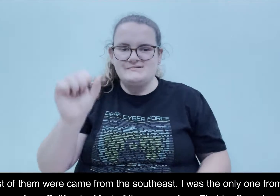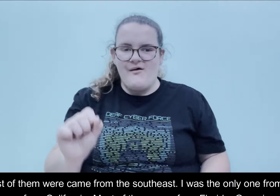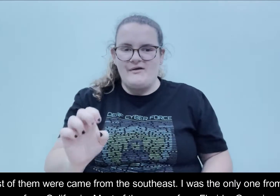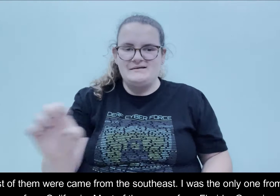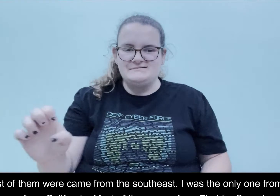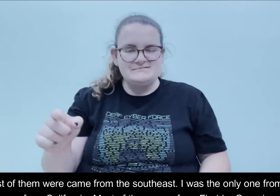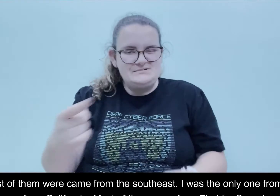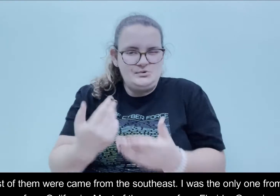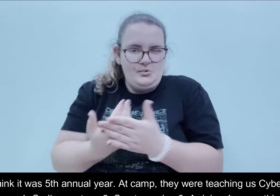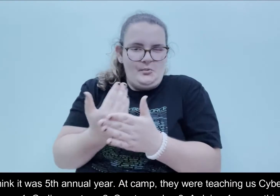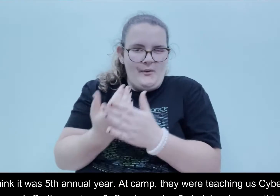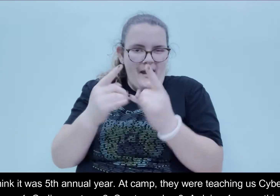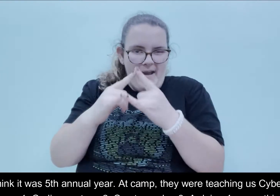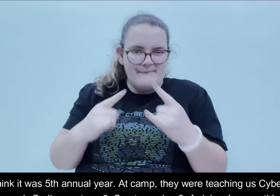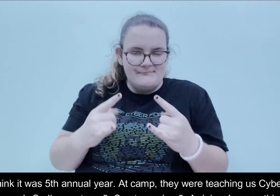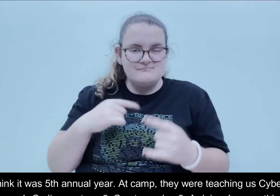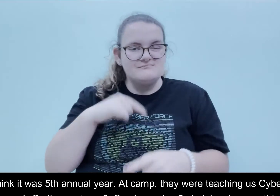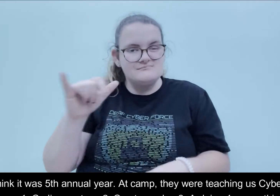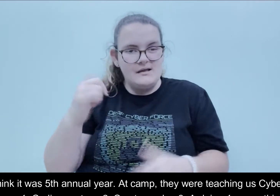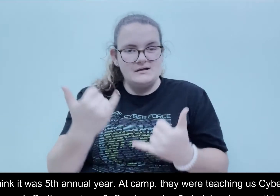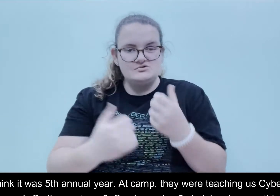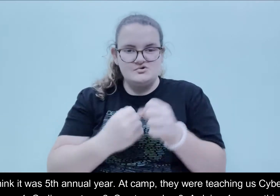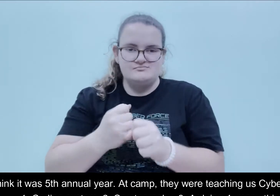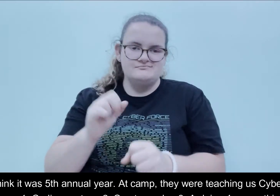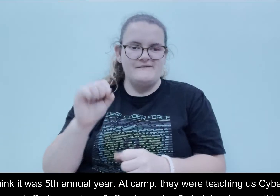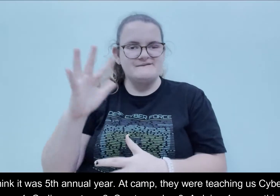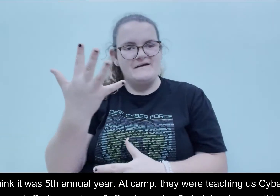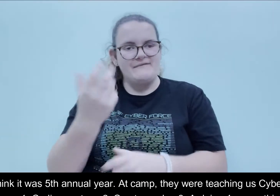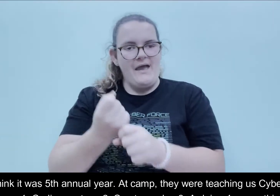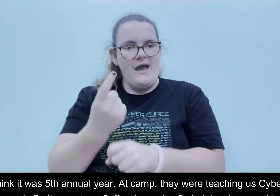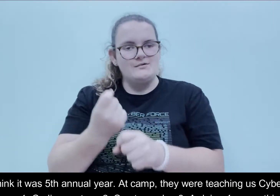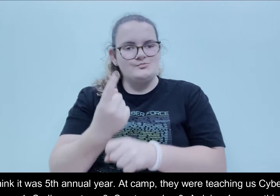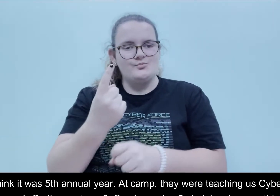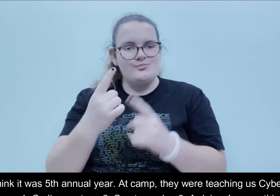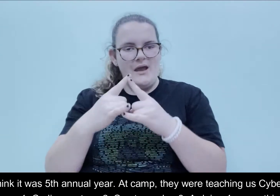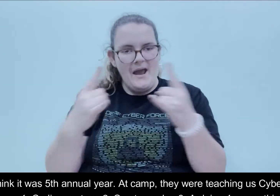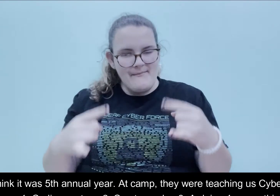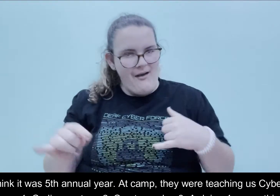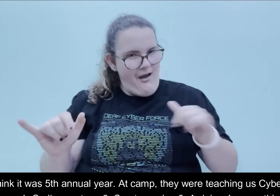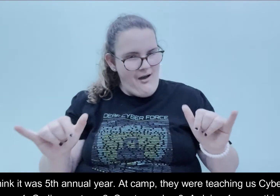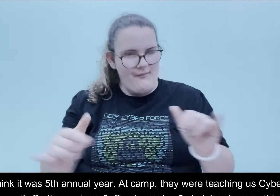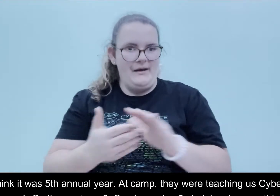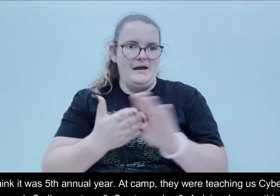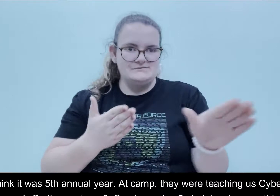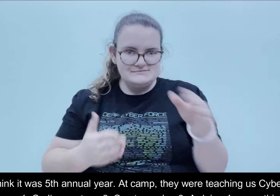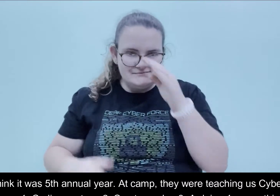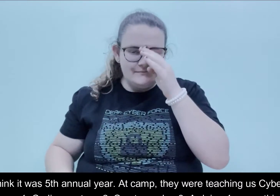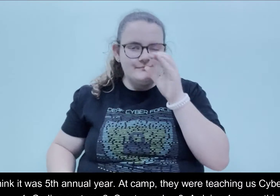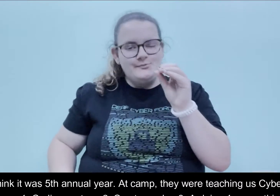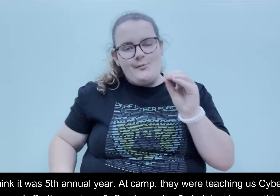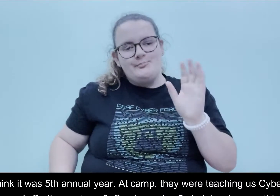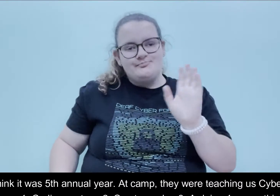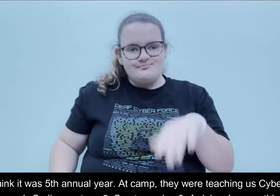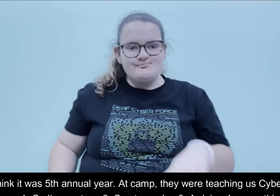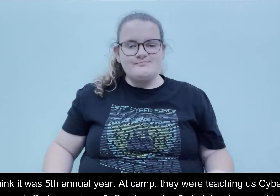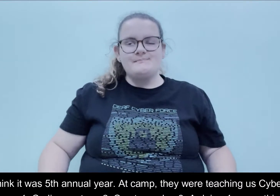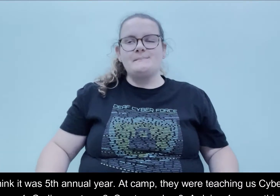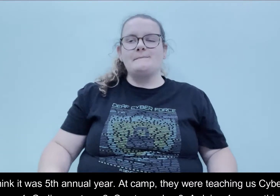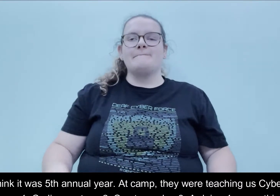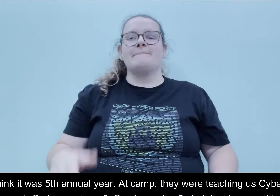York. Yeah, they were most from the Southeast. And it's a very new camp. This was just the 5th year of the